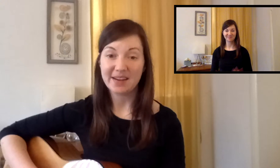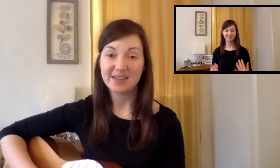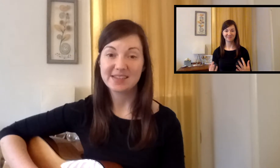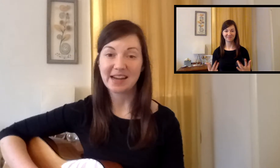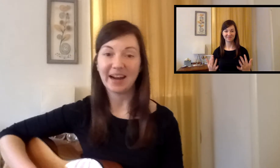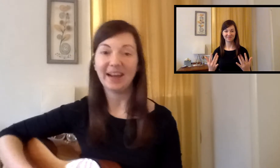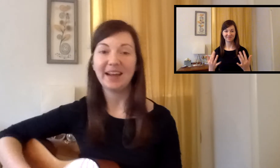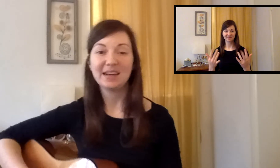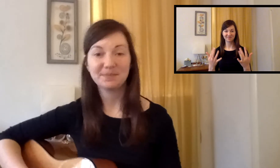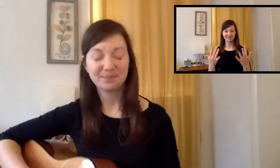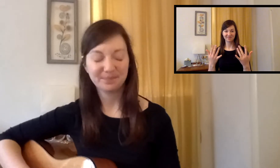fireside,